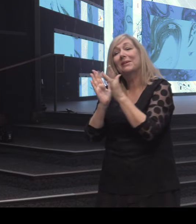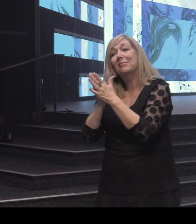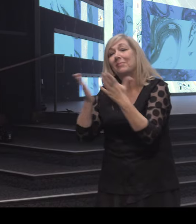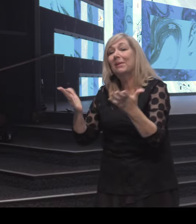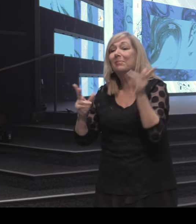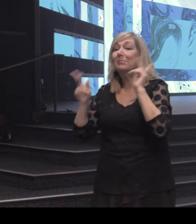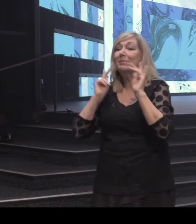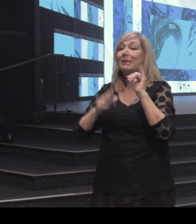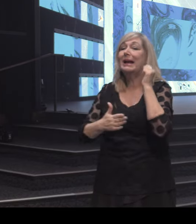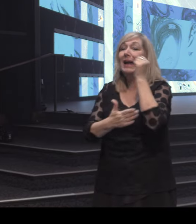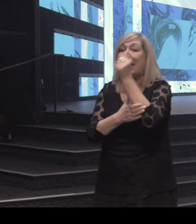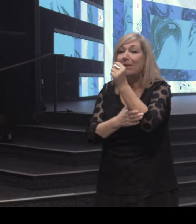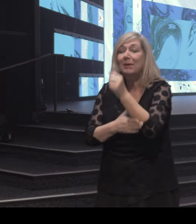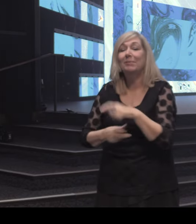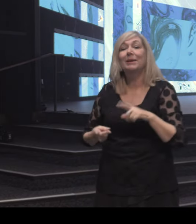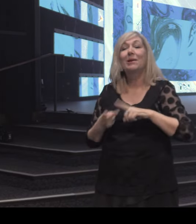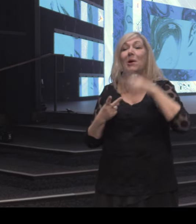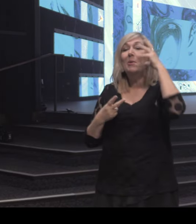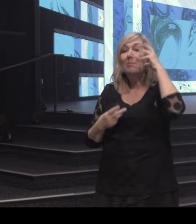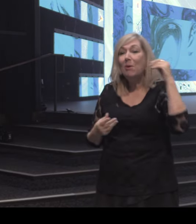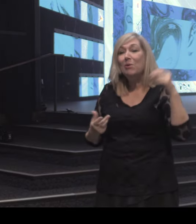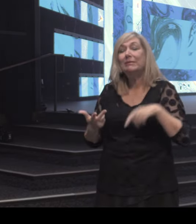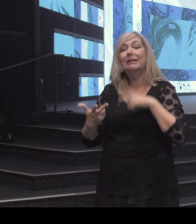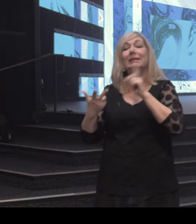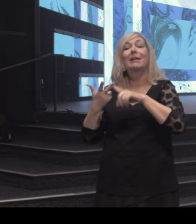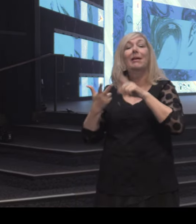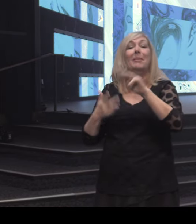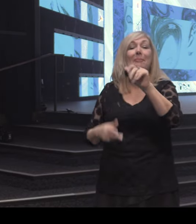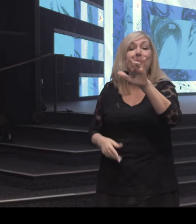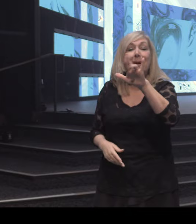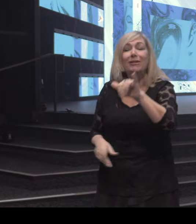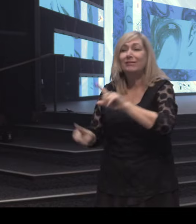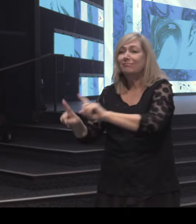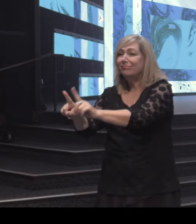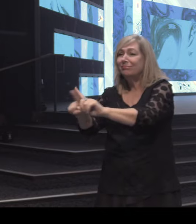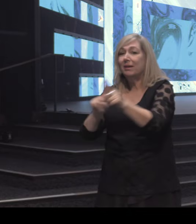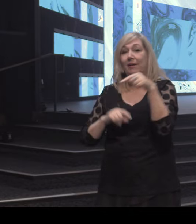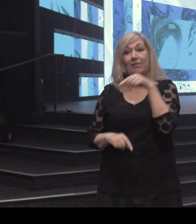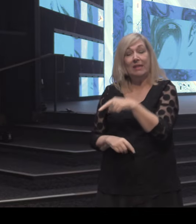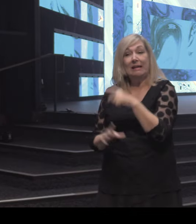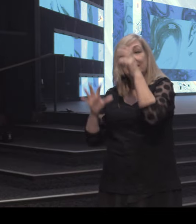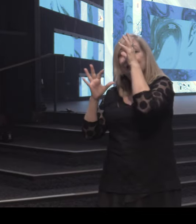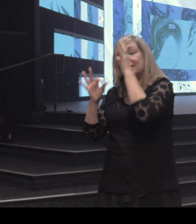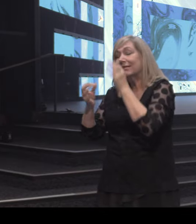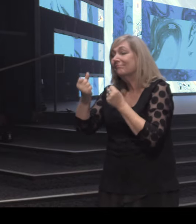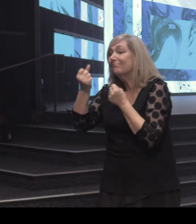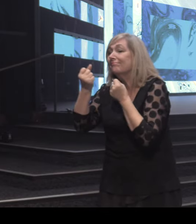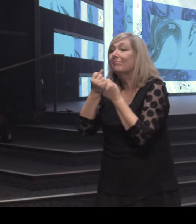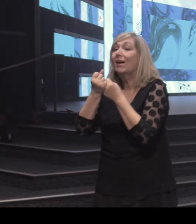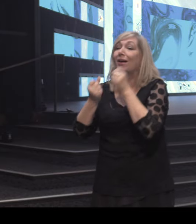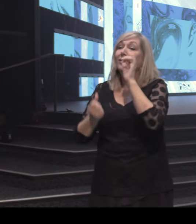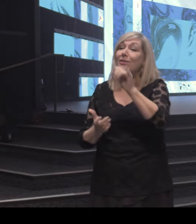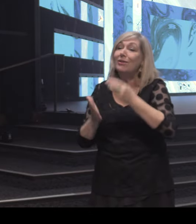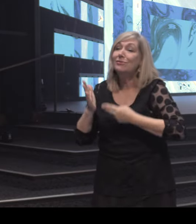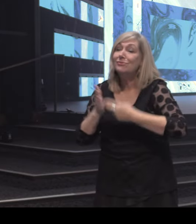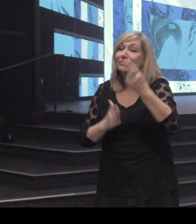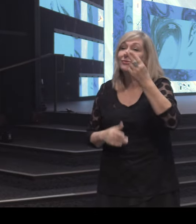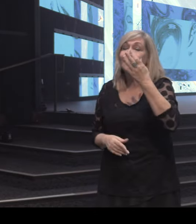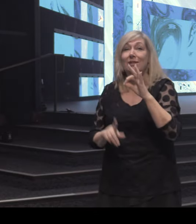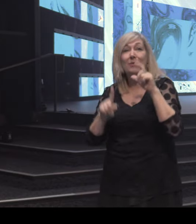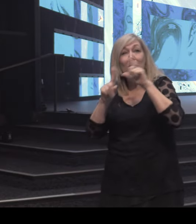like Abraham or Moses or Mary decides to believe in the truth of the Word of